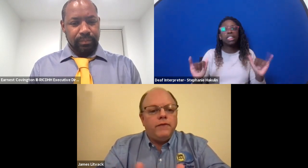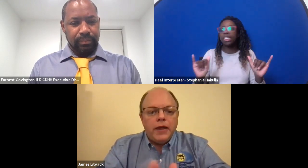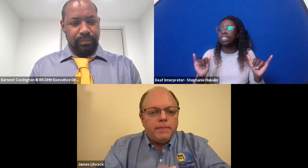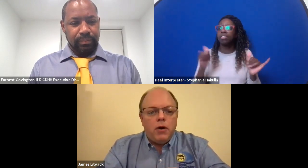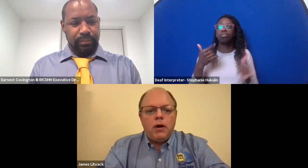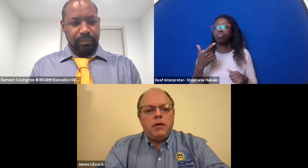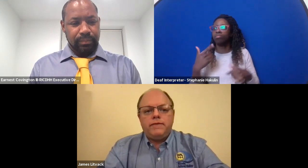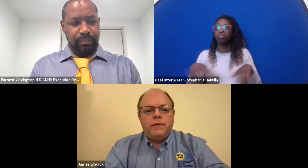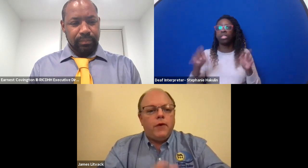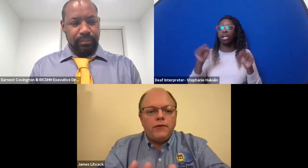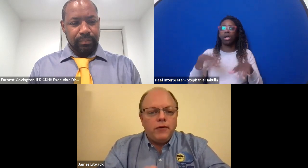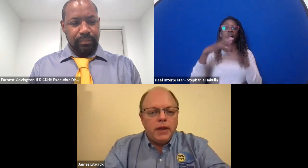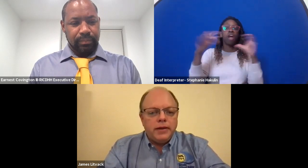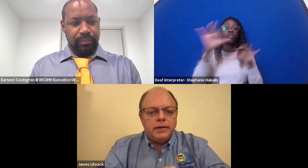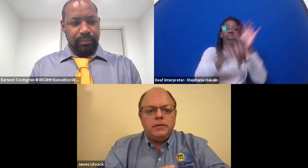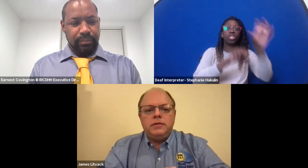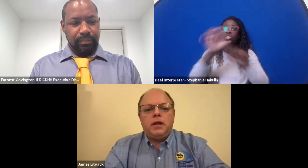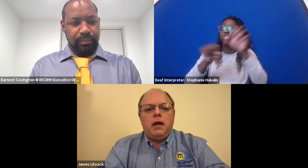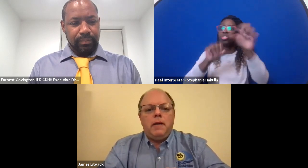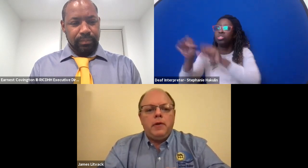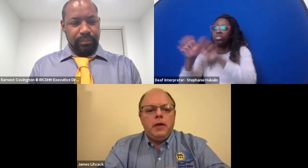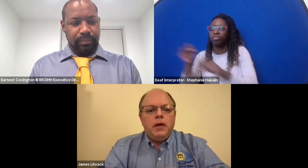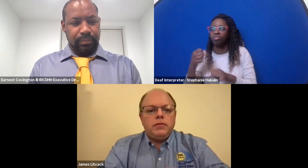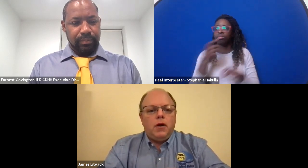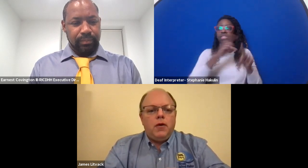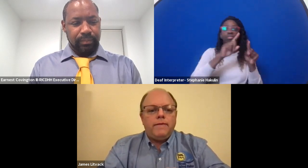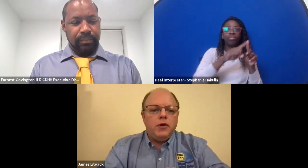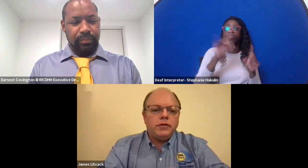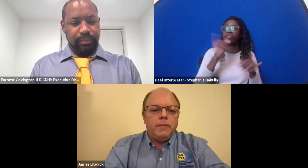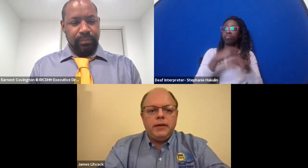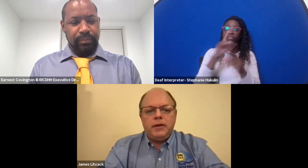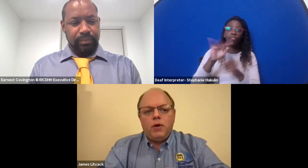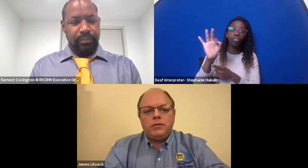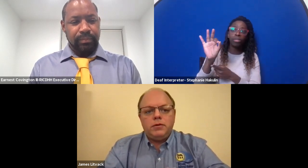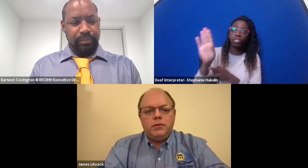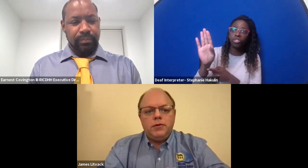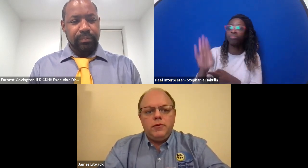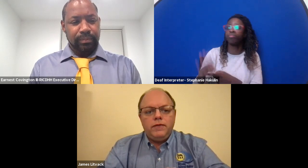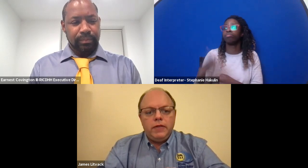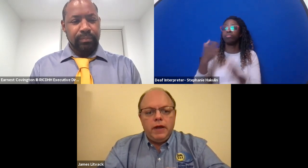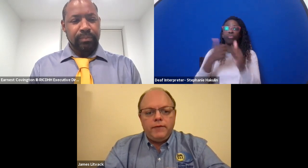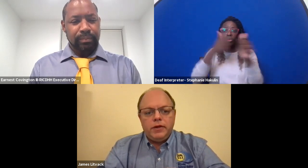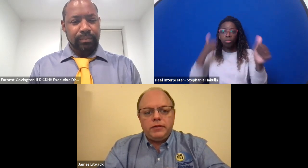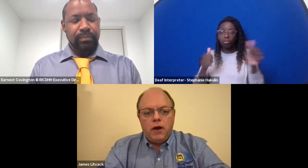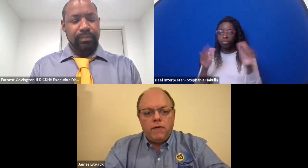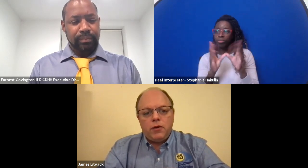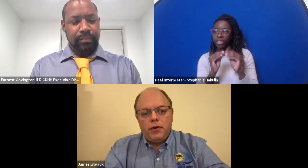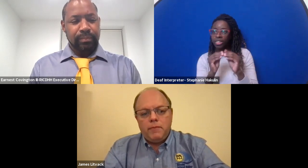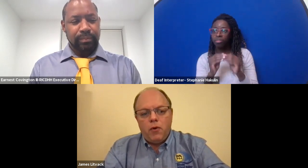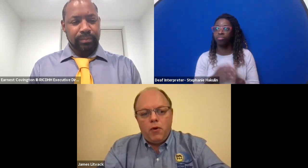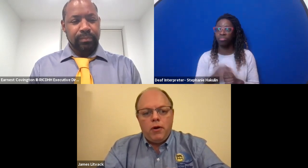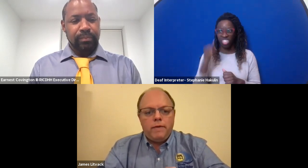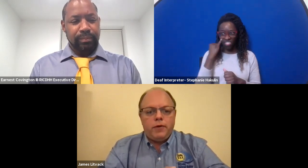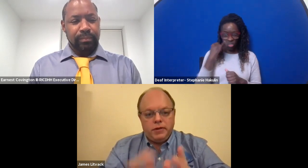It's through Facebook, through virtual meetings. So if you're somebody that wants to use Relay for yourself or